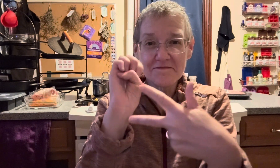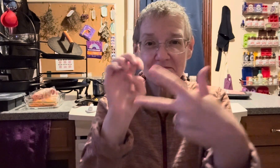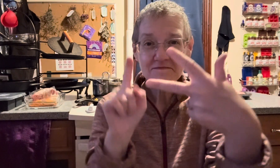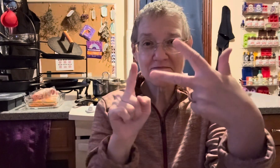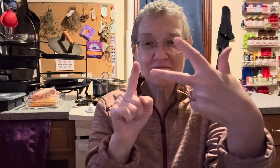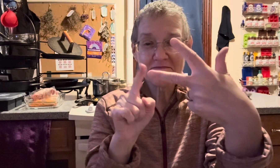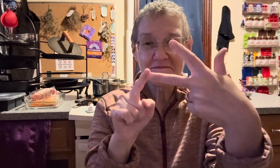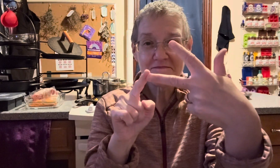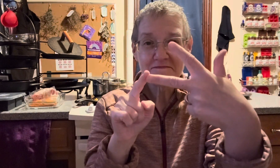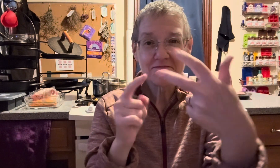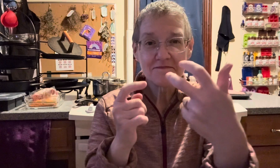dextrose,